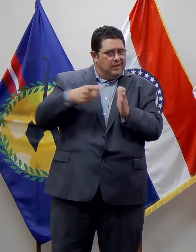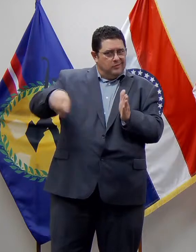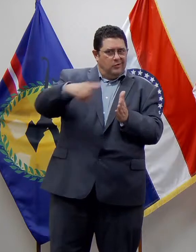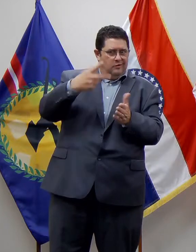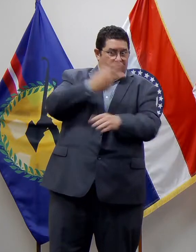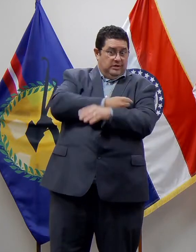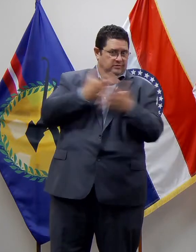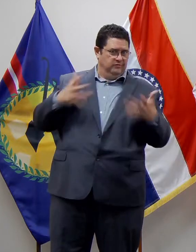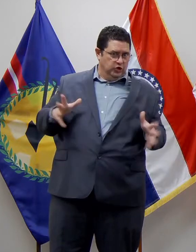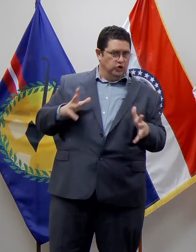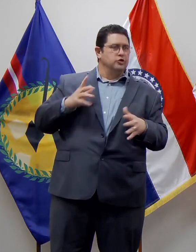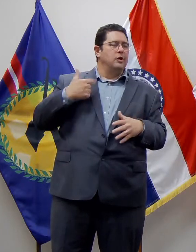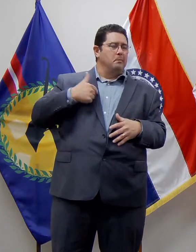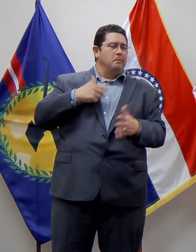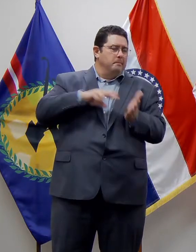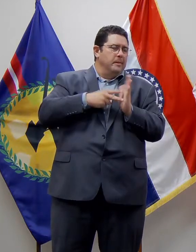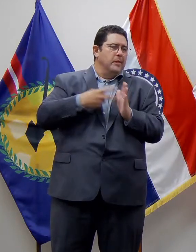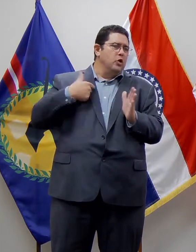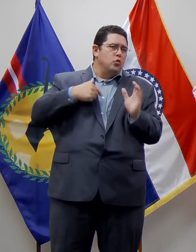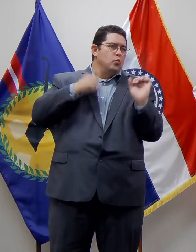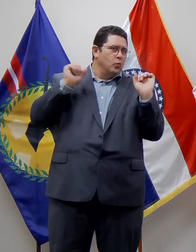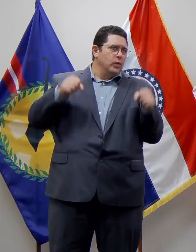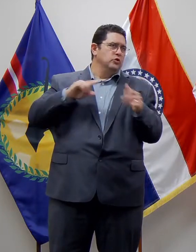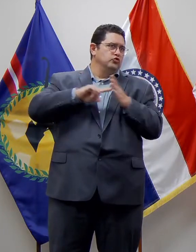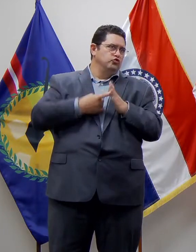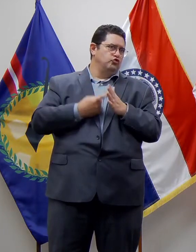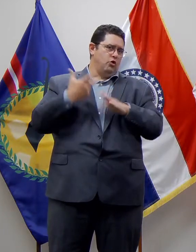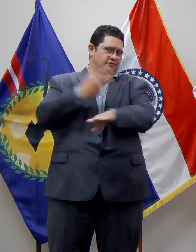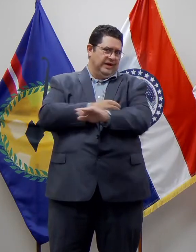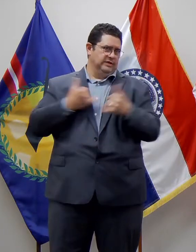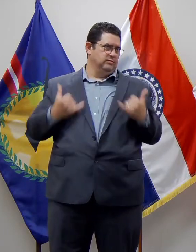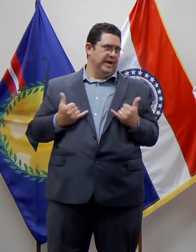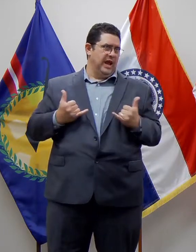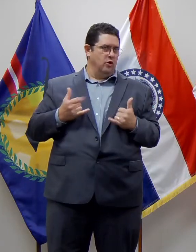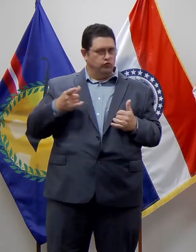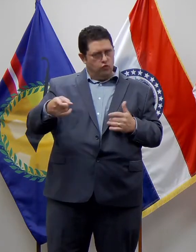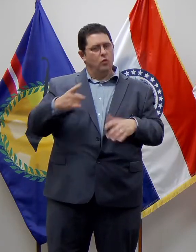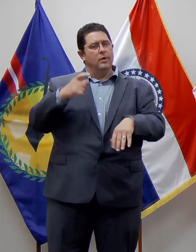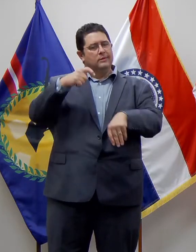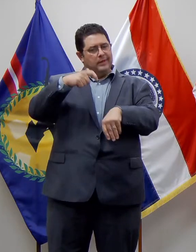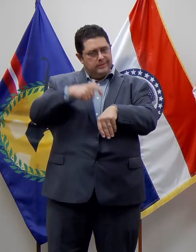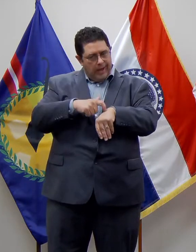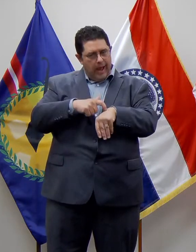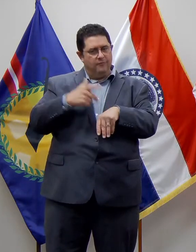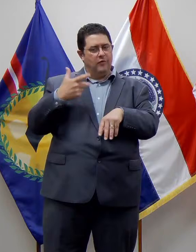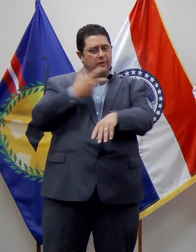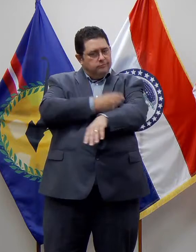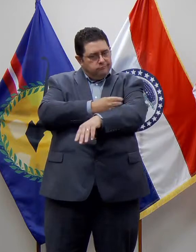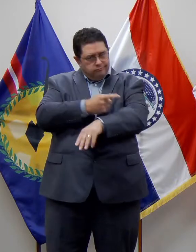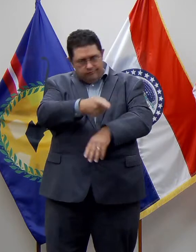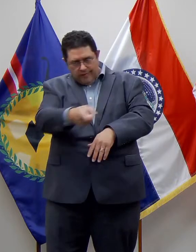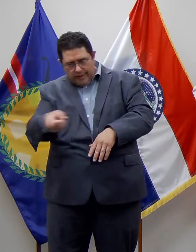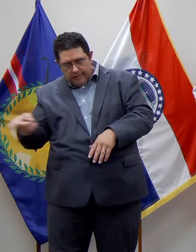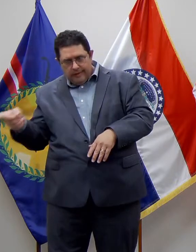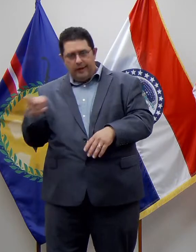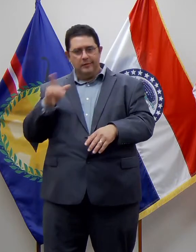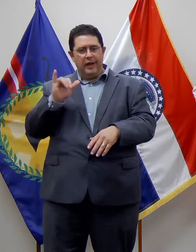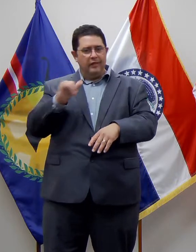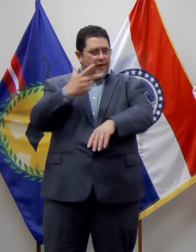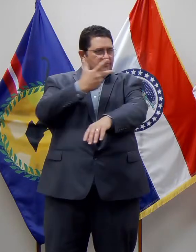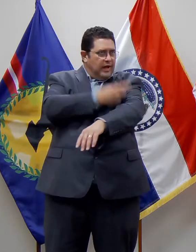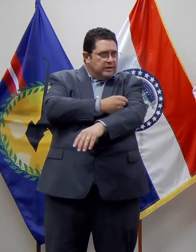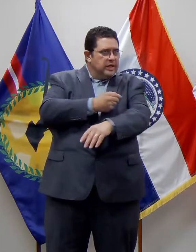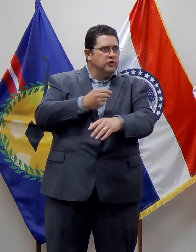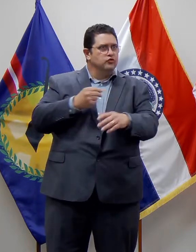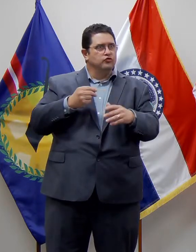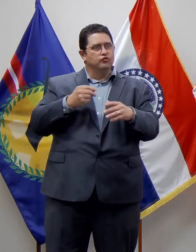vaccinated. That just means we can start vaccinating them now. It takes time for them to get vaccinated. It takes time for those